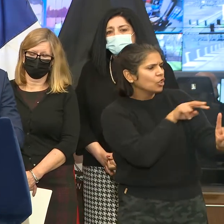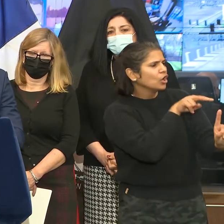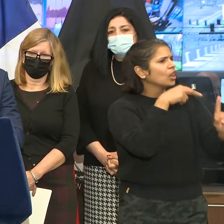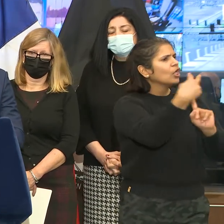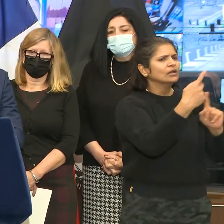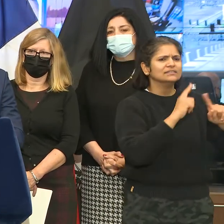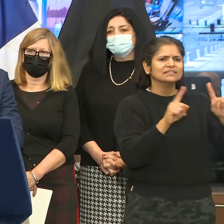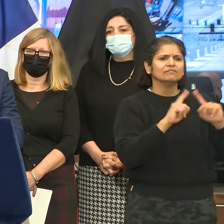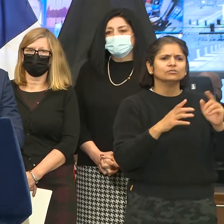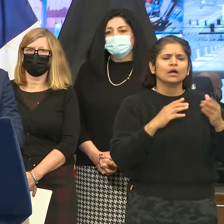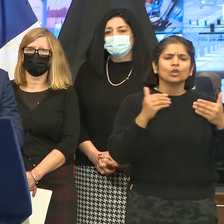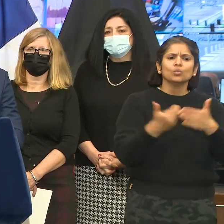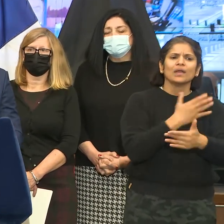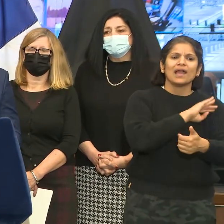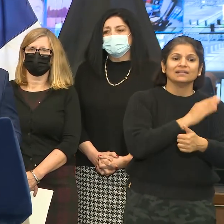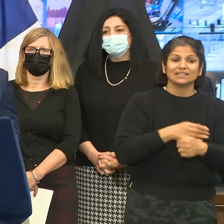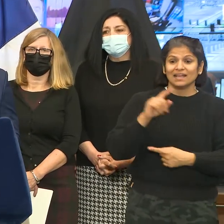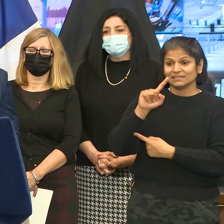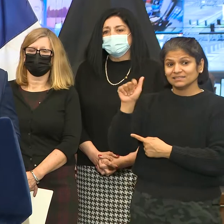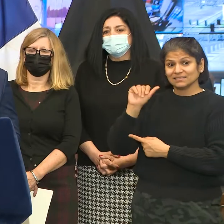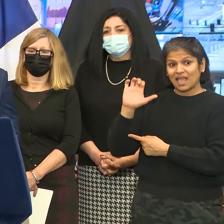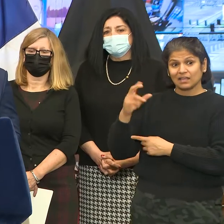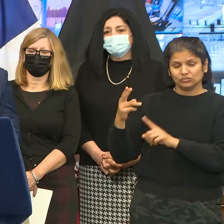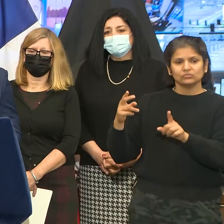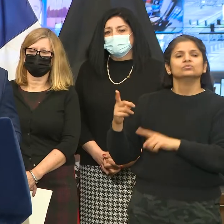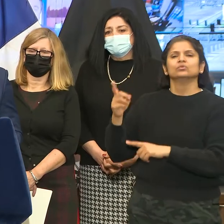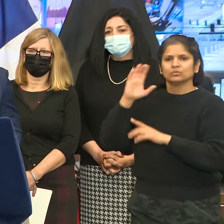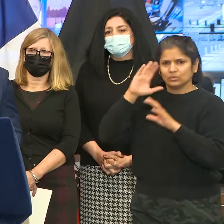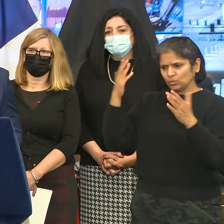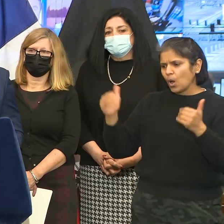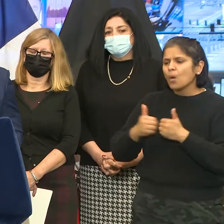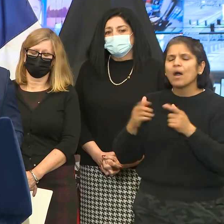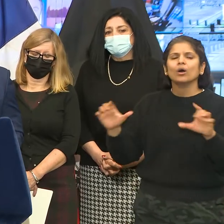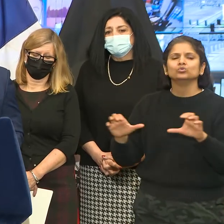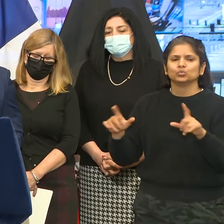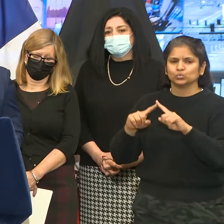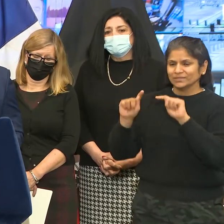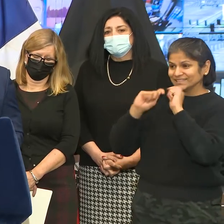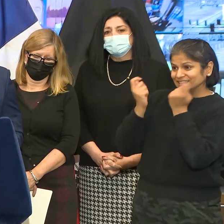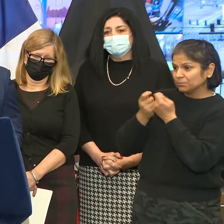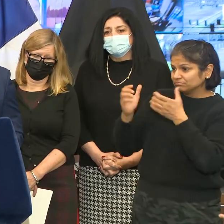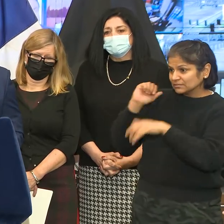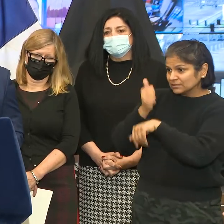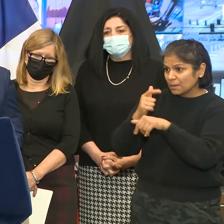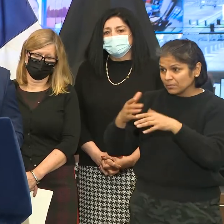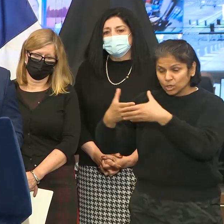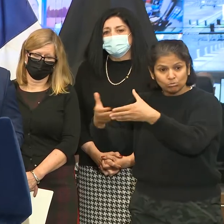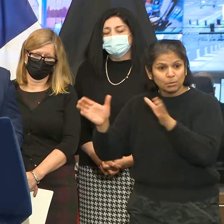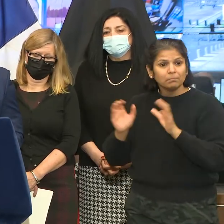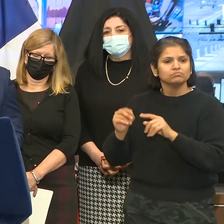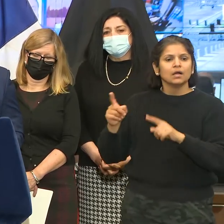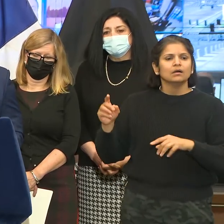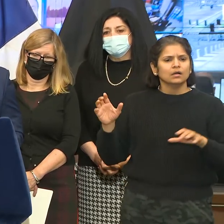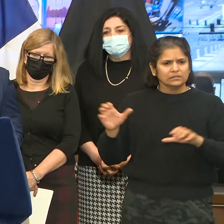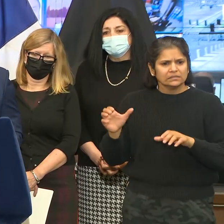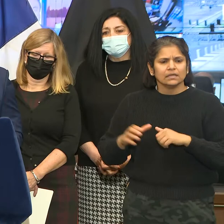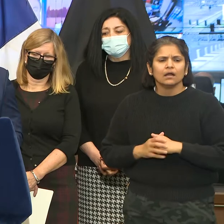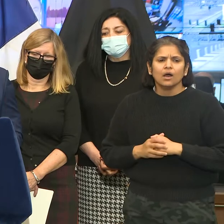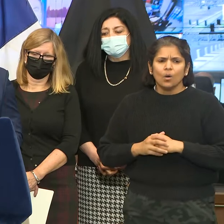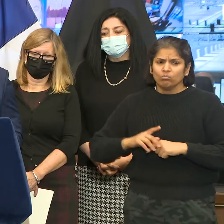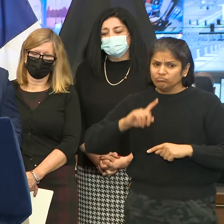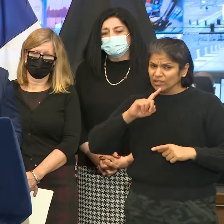to lead a team. We need to be clear on that. He has done that in the most difficult moments.